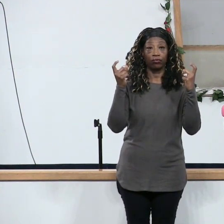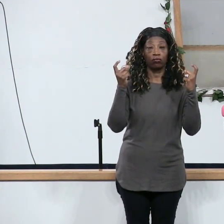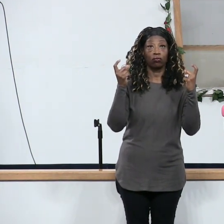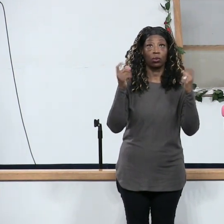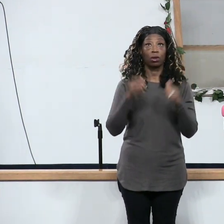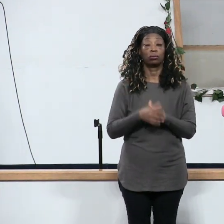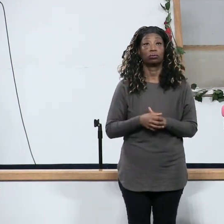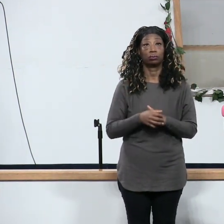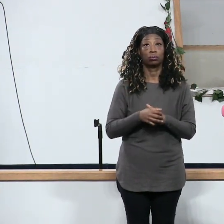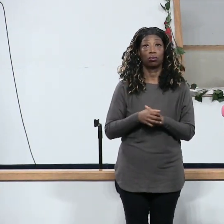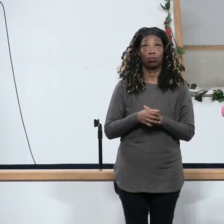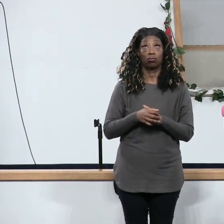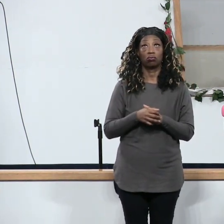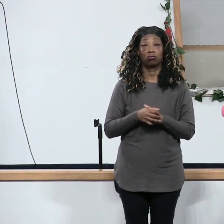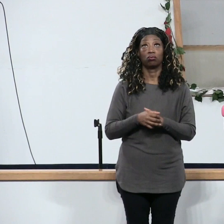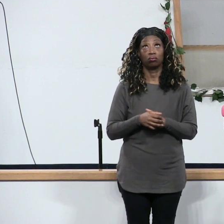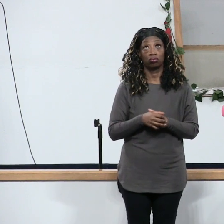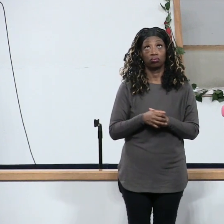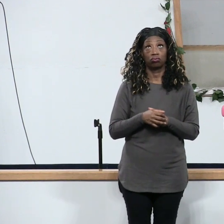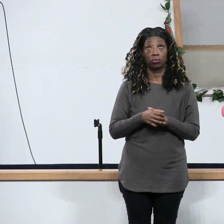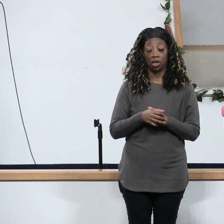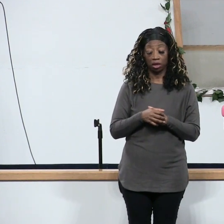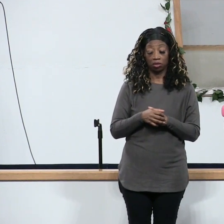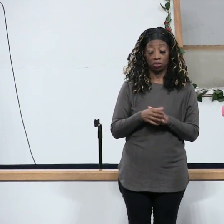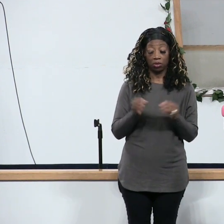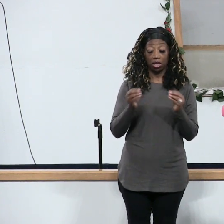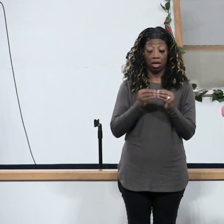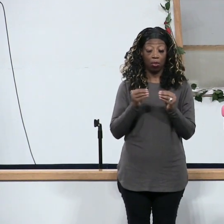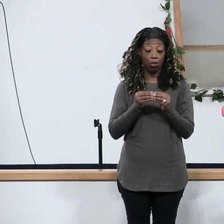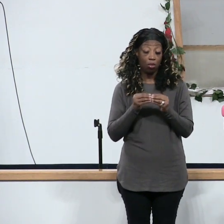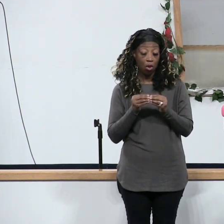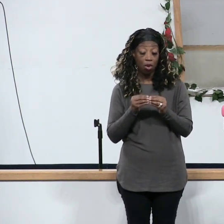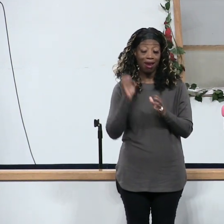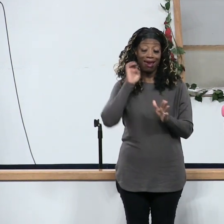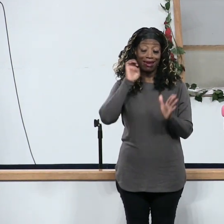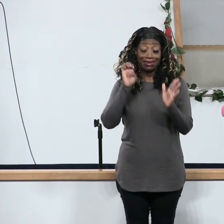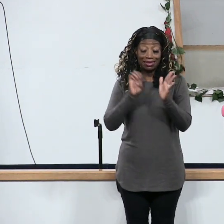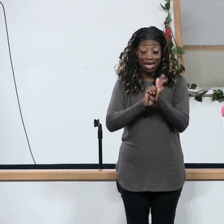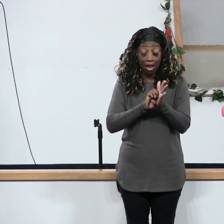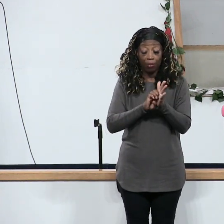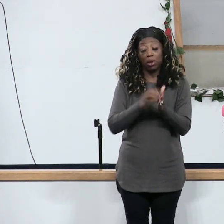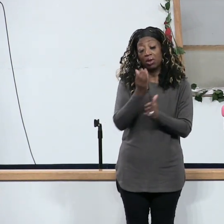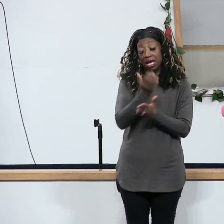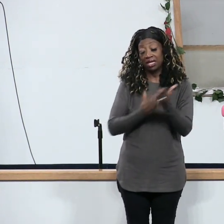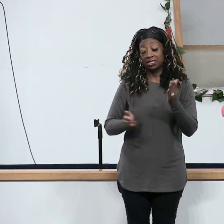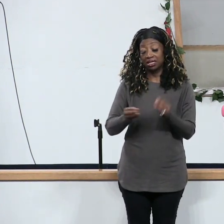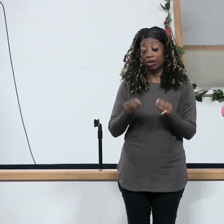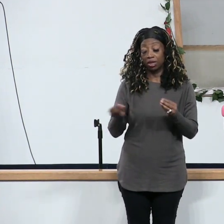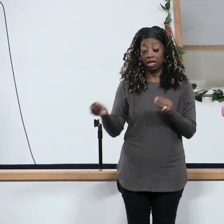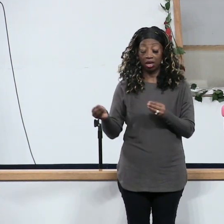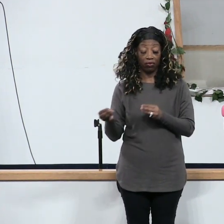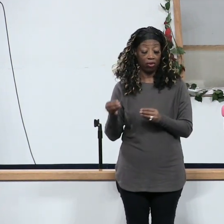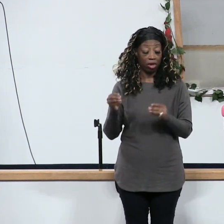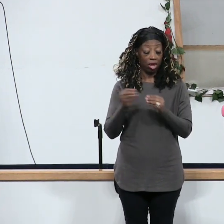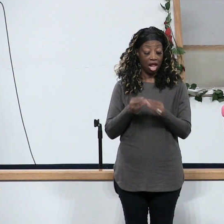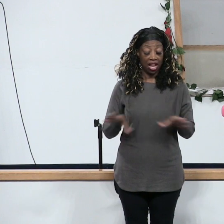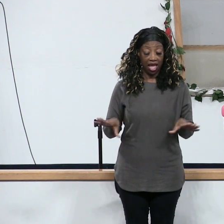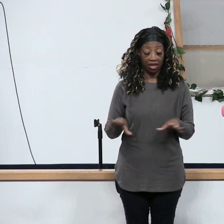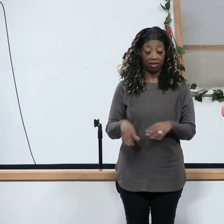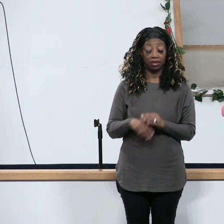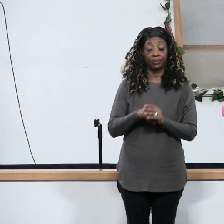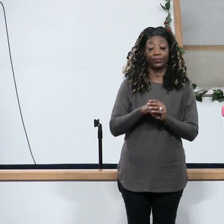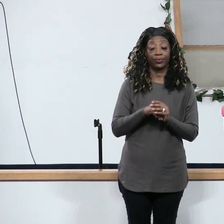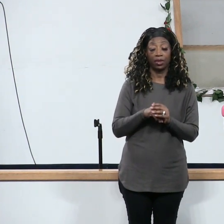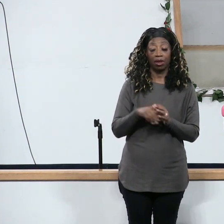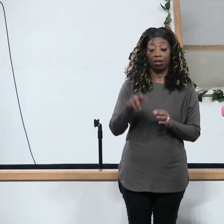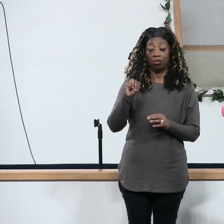less details and other authors giving more. Such as in Matthew chapter 26 and Mark chapter